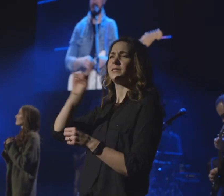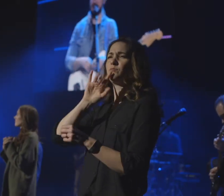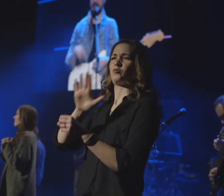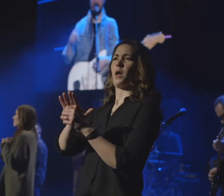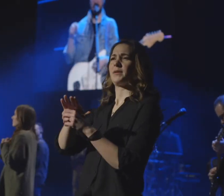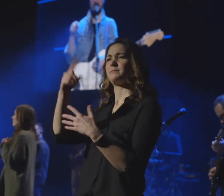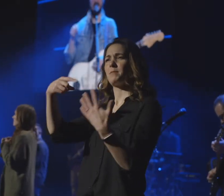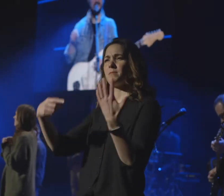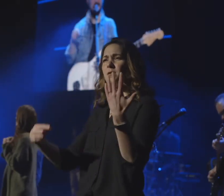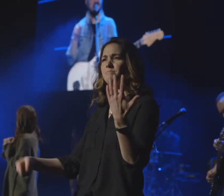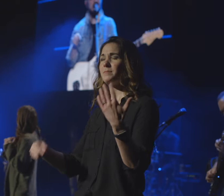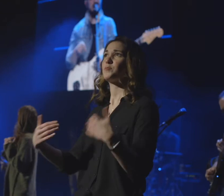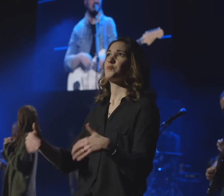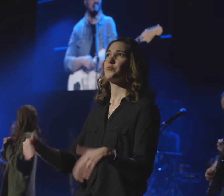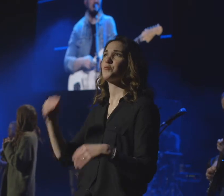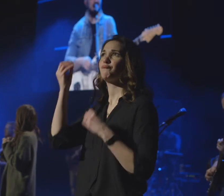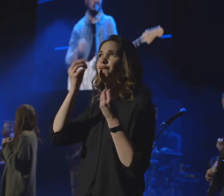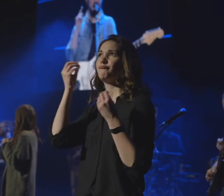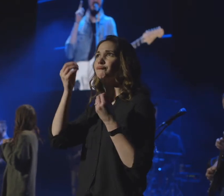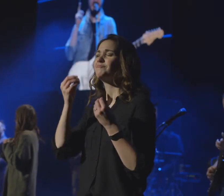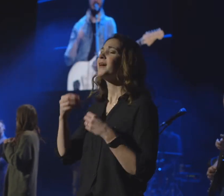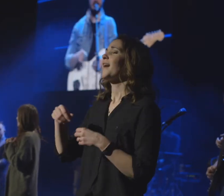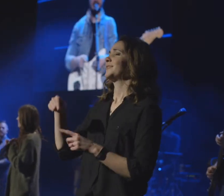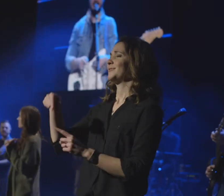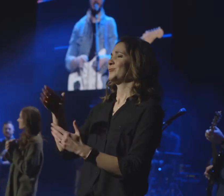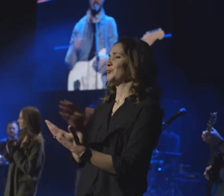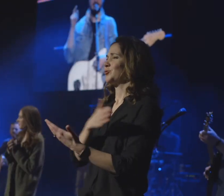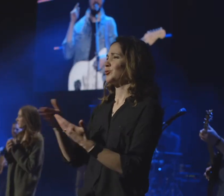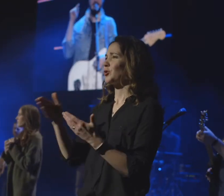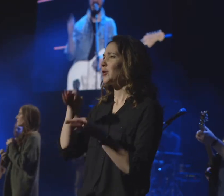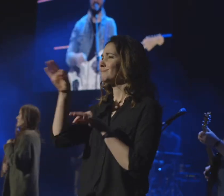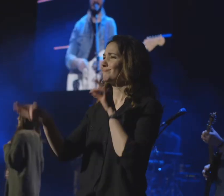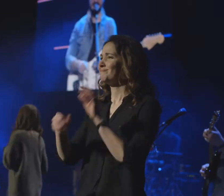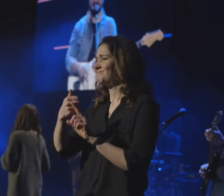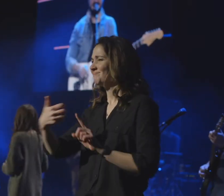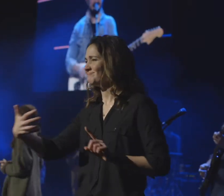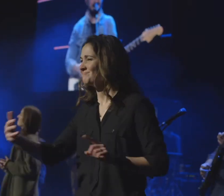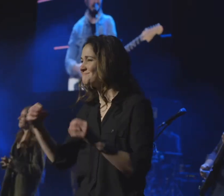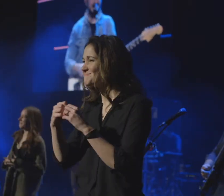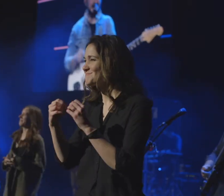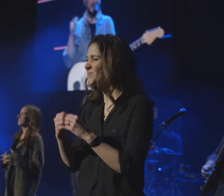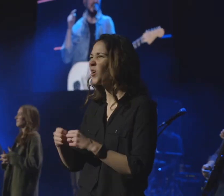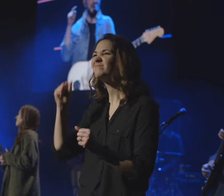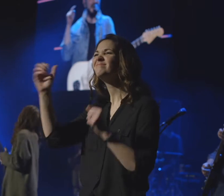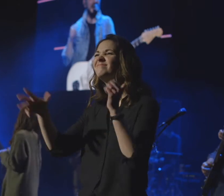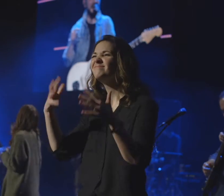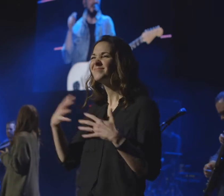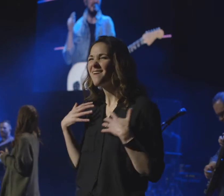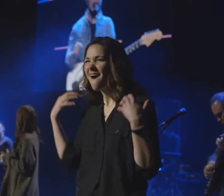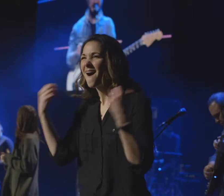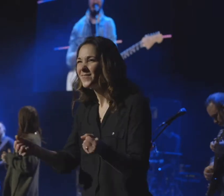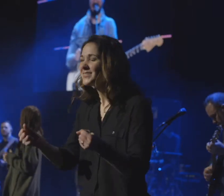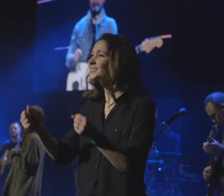series, and that's what this song talks about. So when we get to that bridge, I hope that you sing with confidence and declare that God